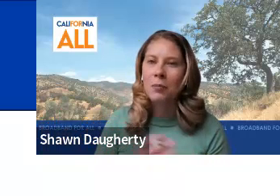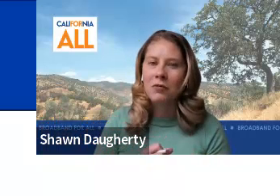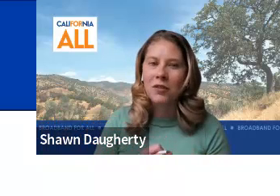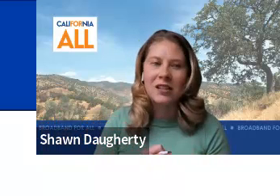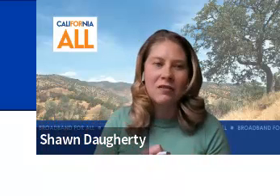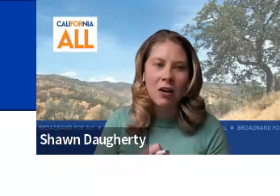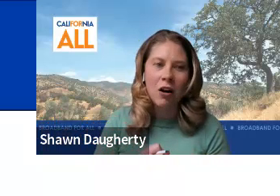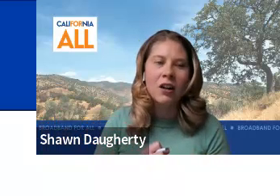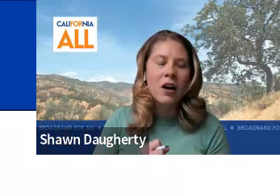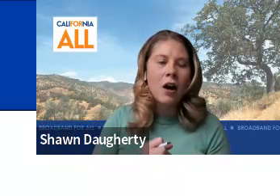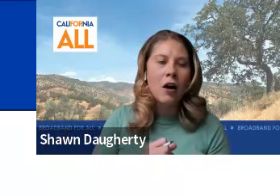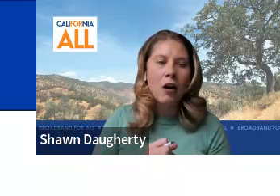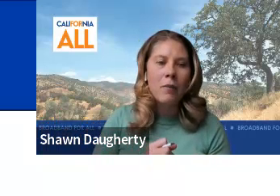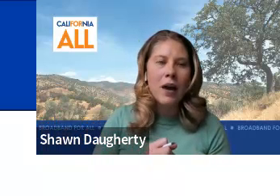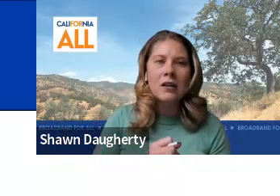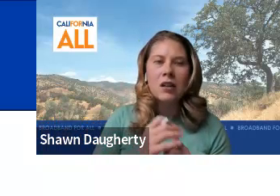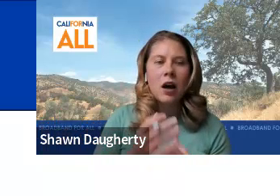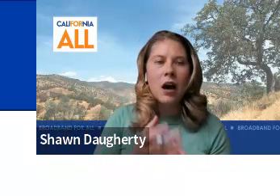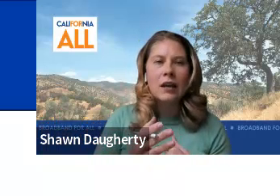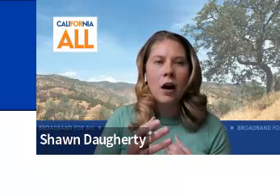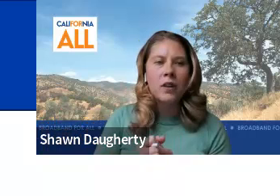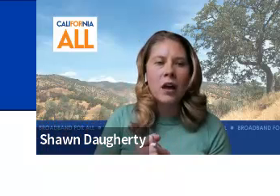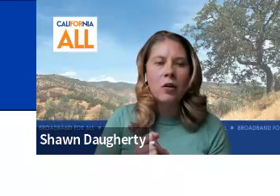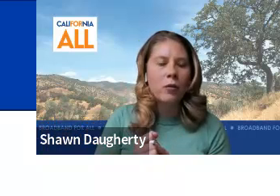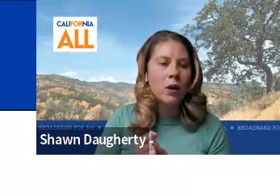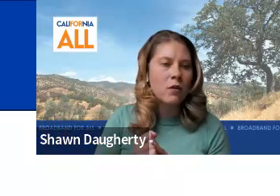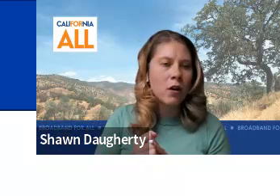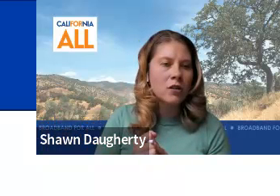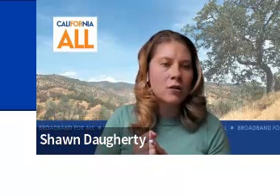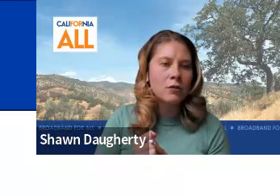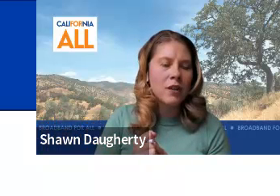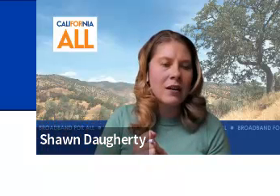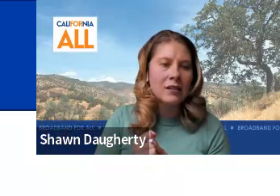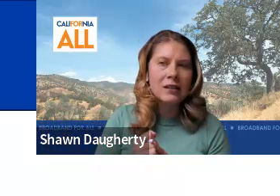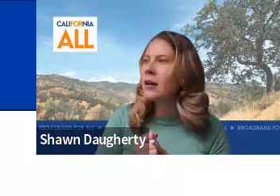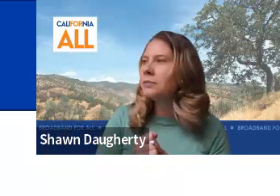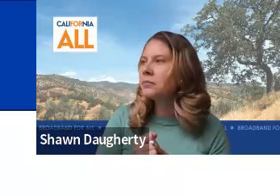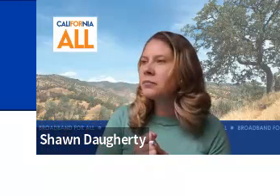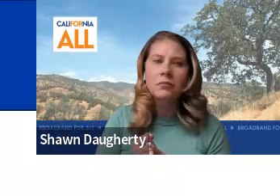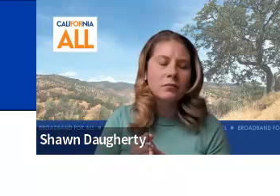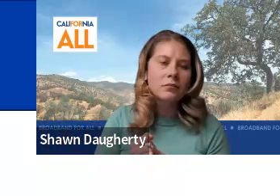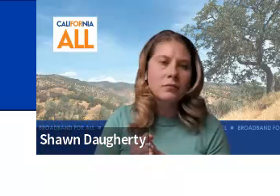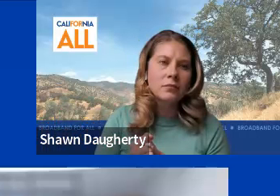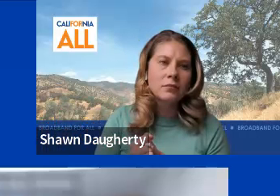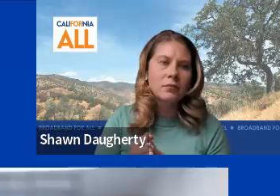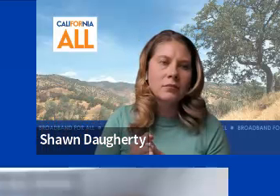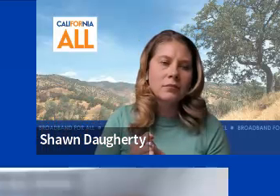all. And if we want to move on to that next slide.